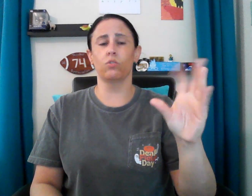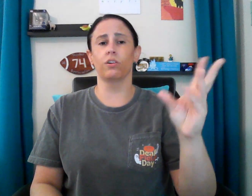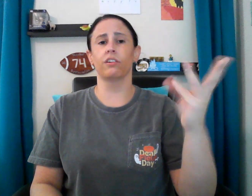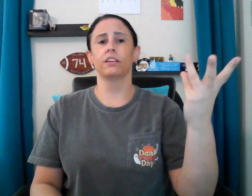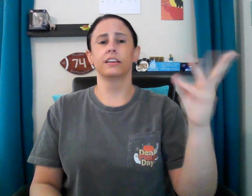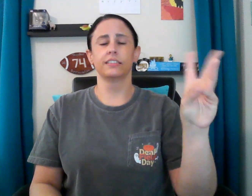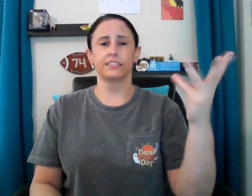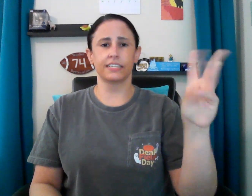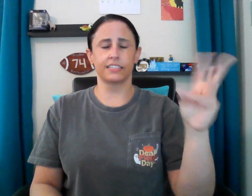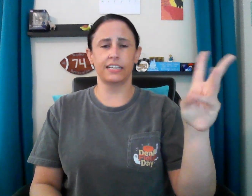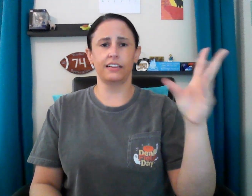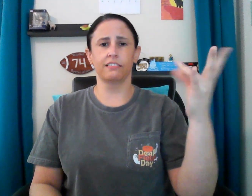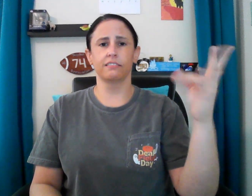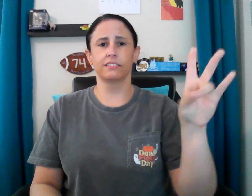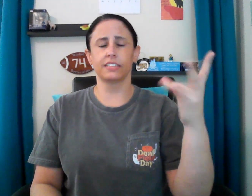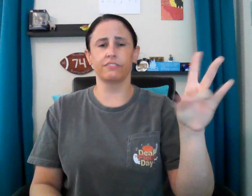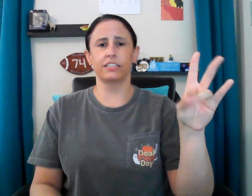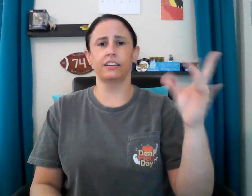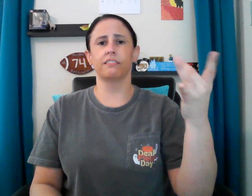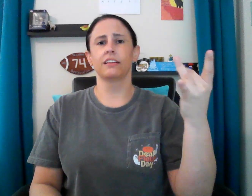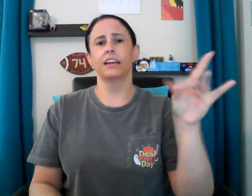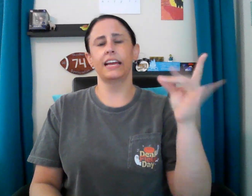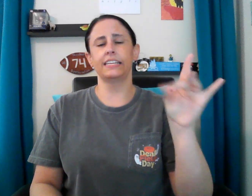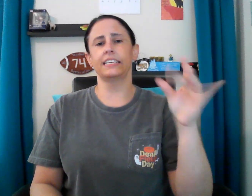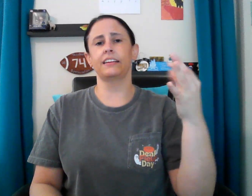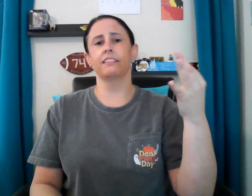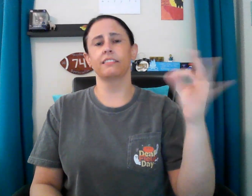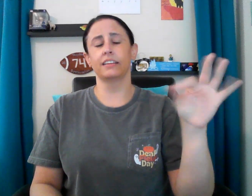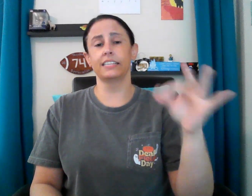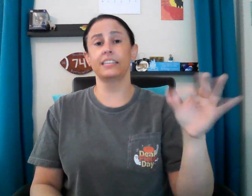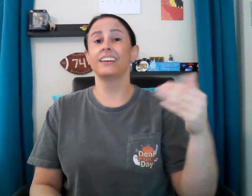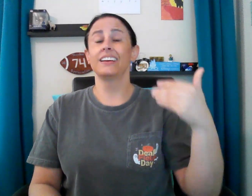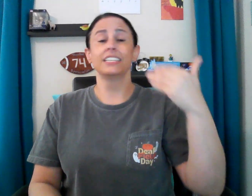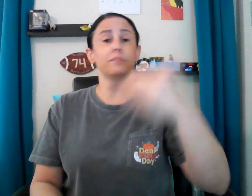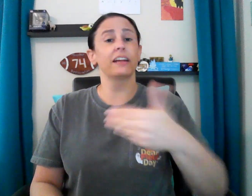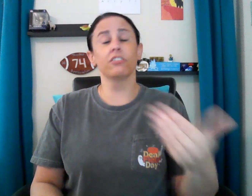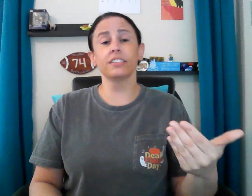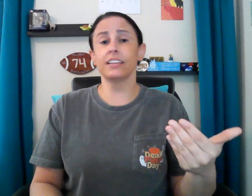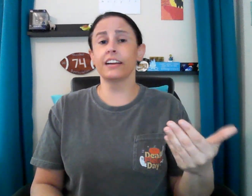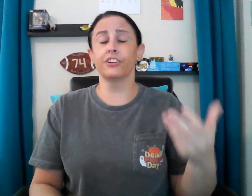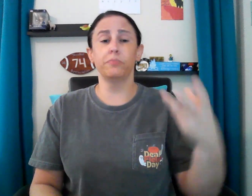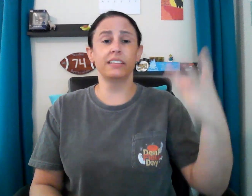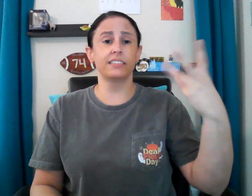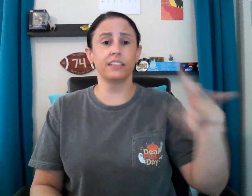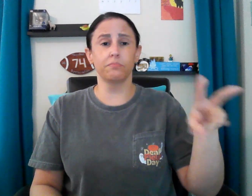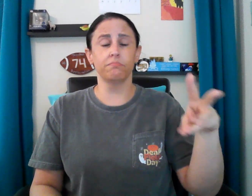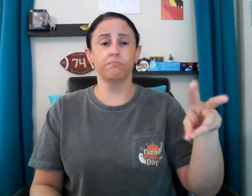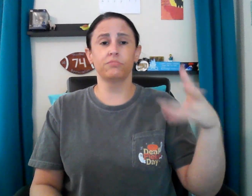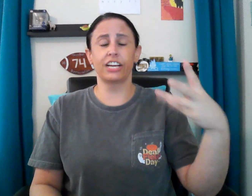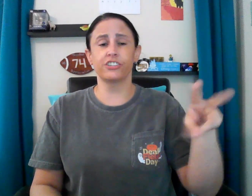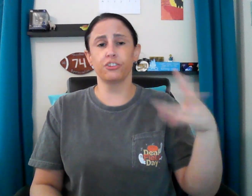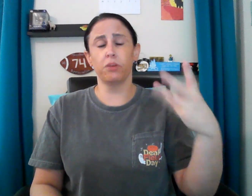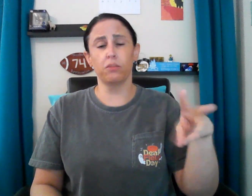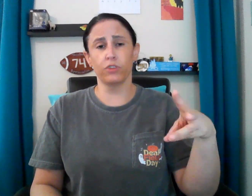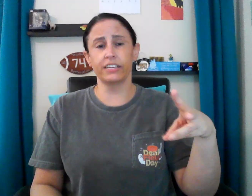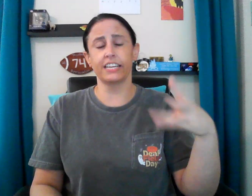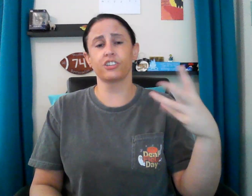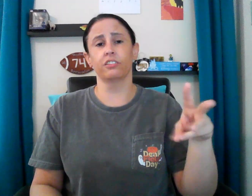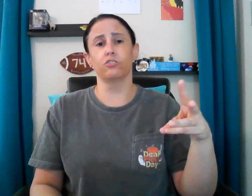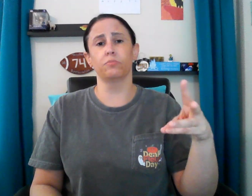or 16, 17, 18, 19. Depending on the signer, you might see them change their palm orientation a little bit,